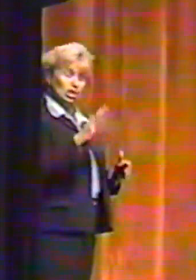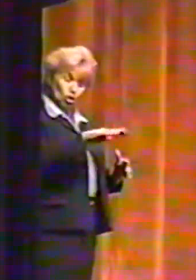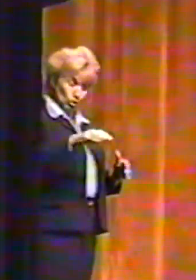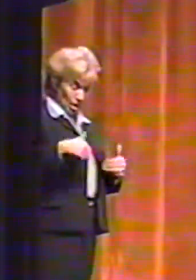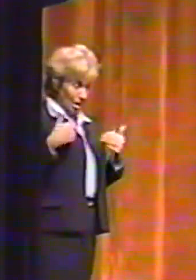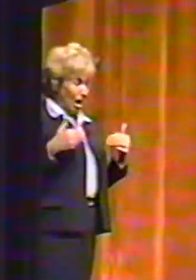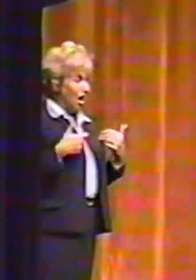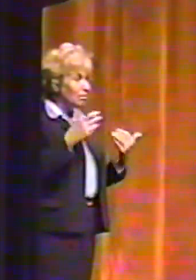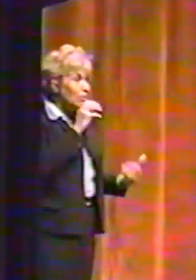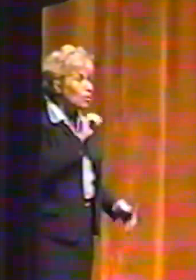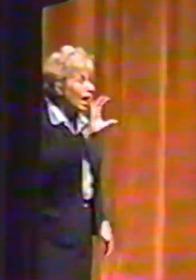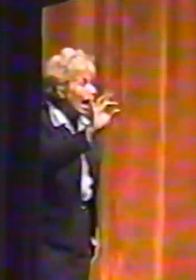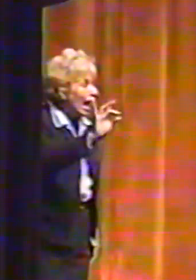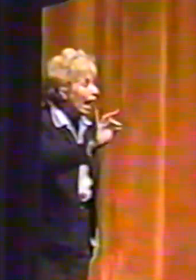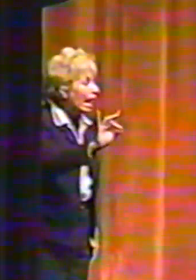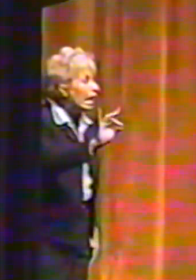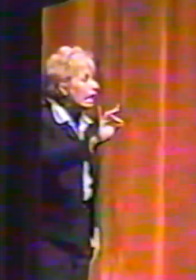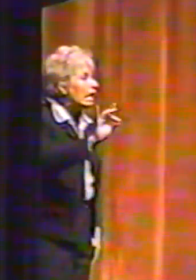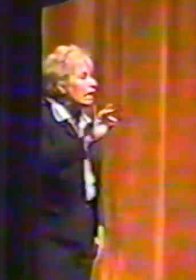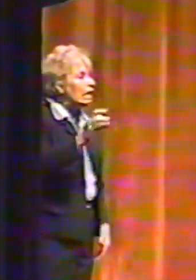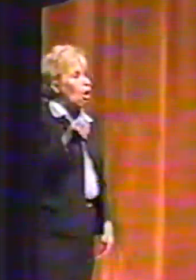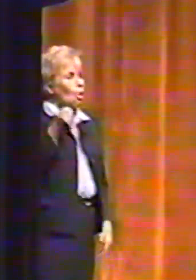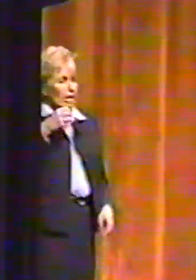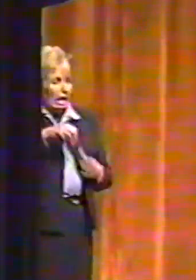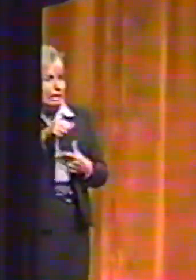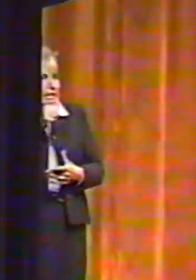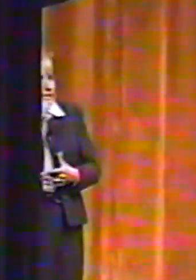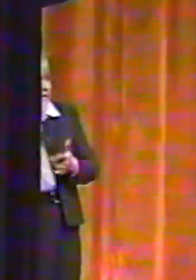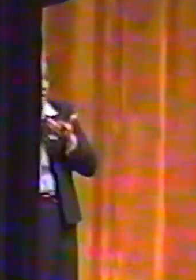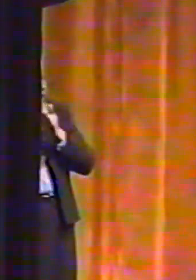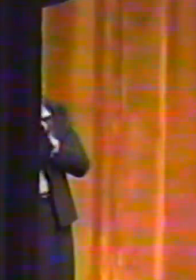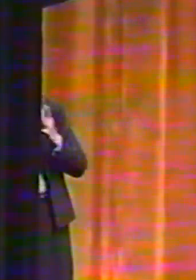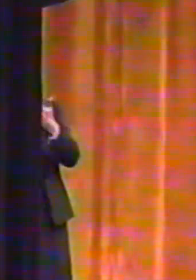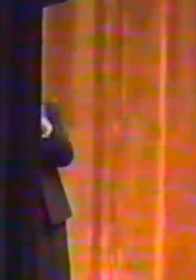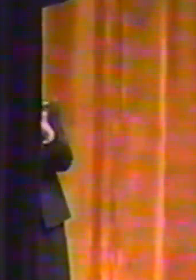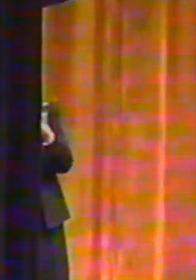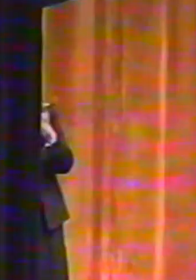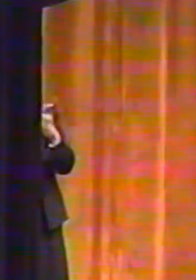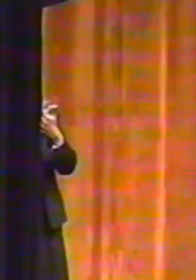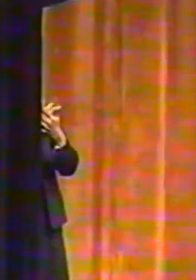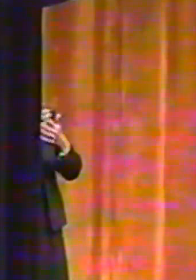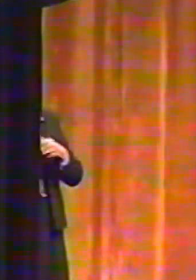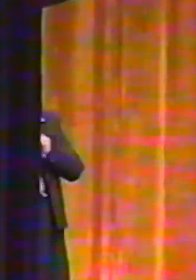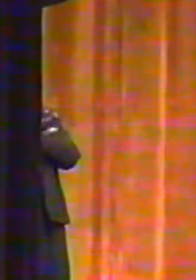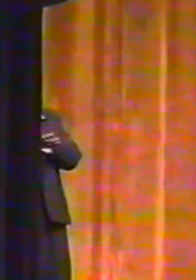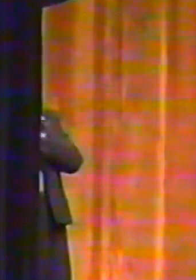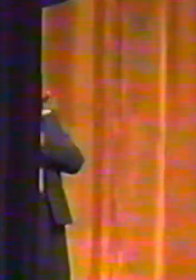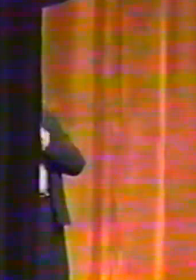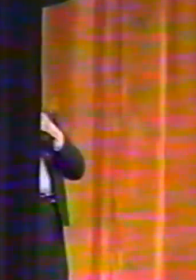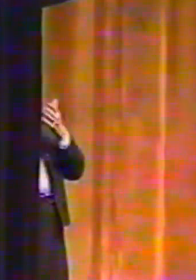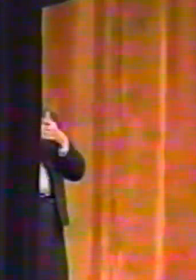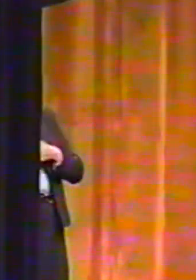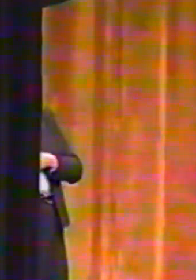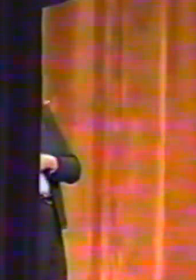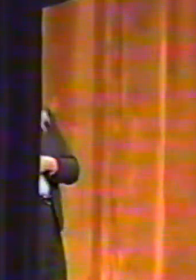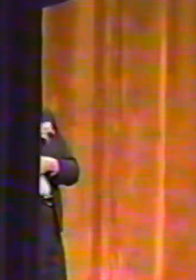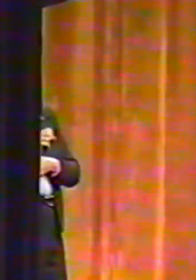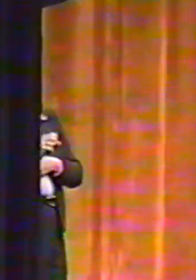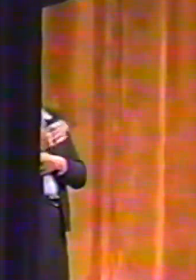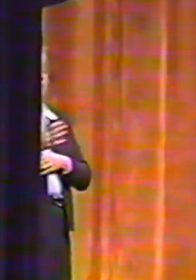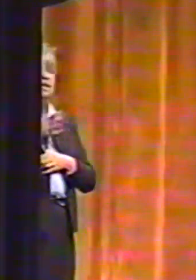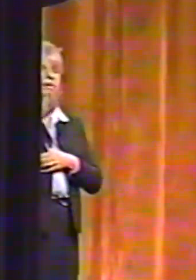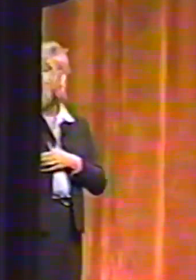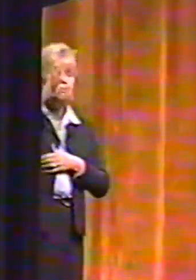8 years old who are held in a secretive network of prisons and county jails. They are parents and spouses of U.S.